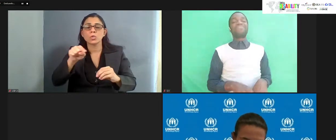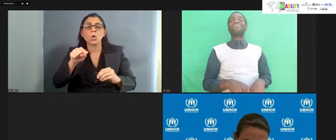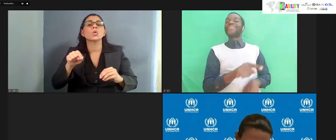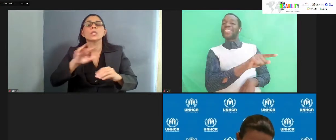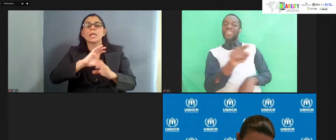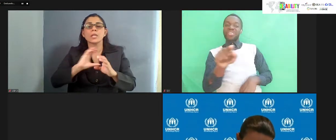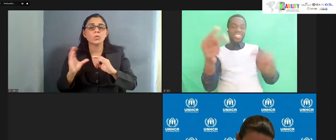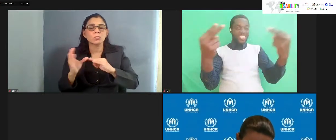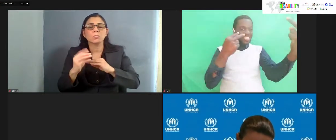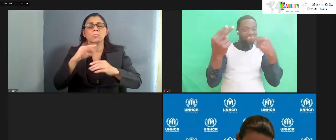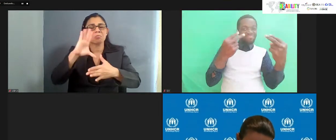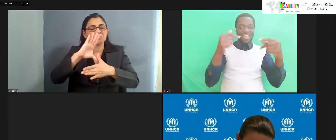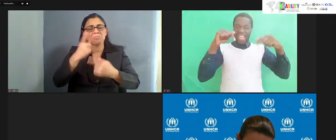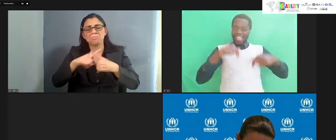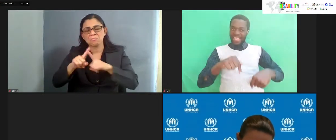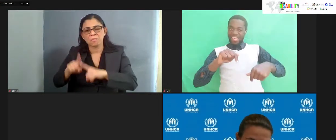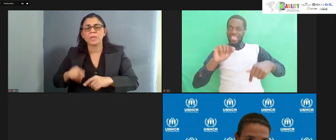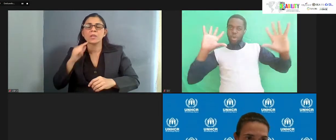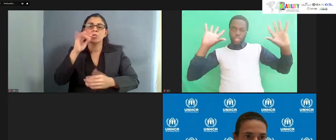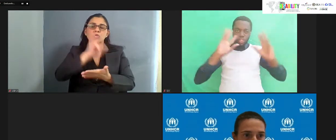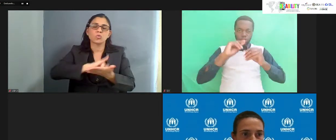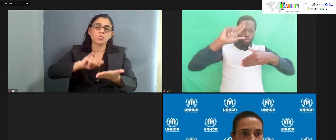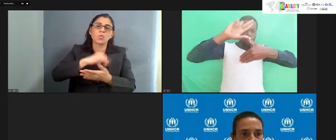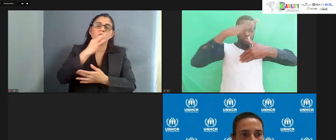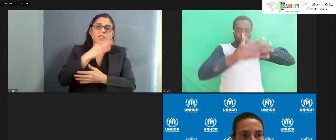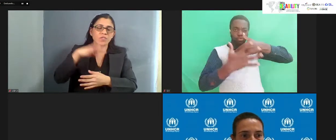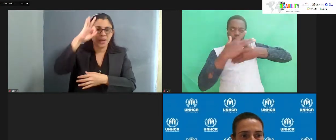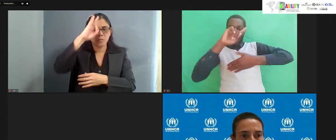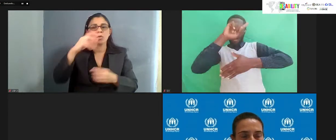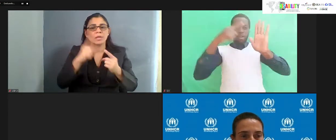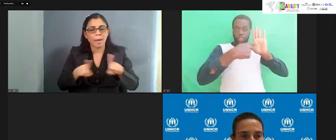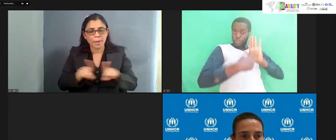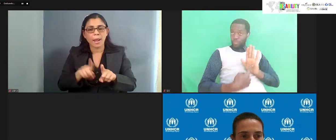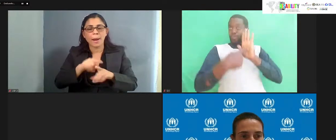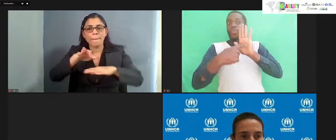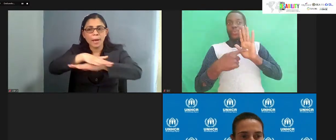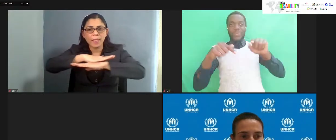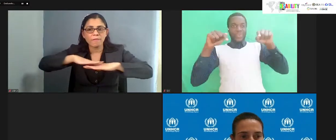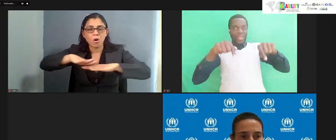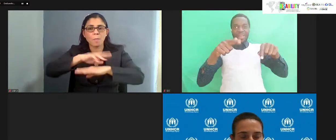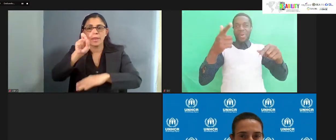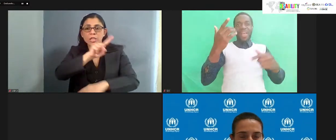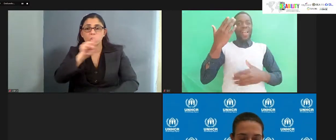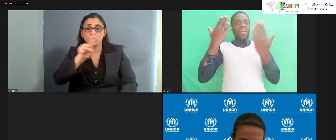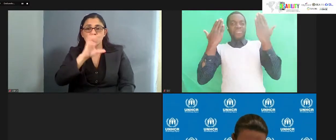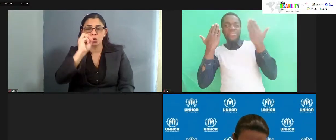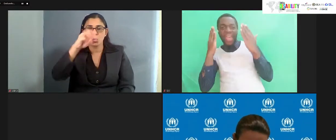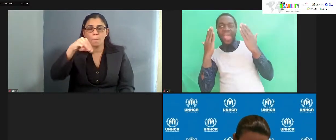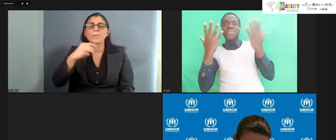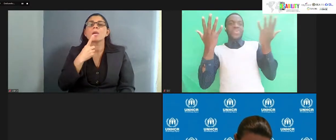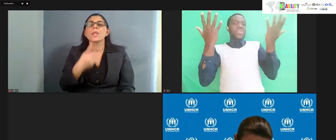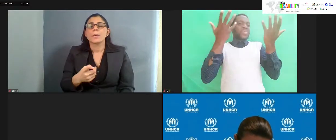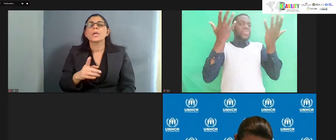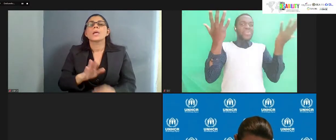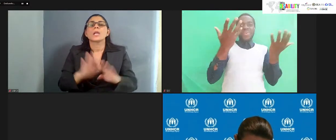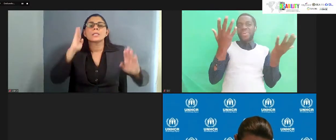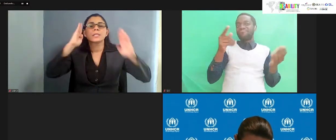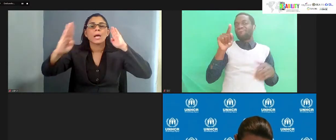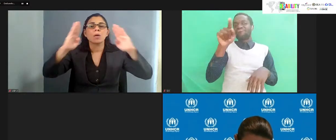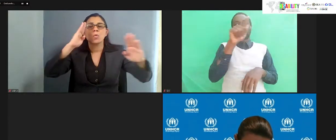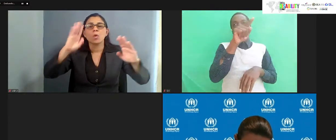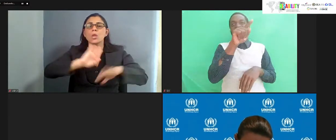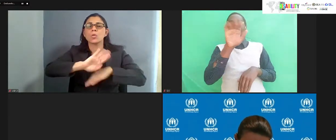satellites submitted by social networks youtube facebook and the zoom platform i would also like to